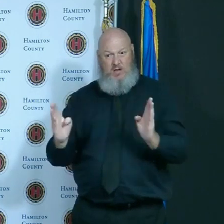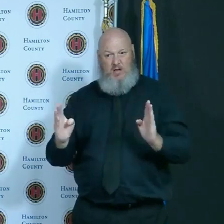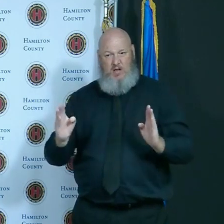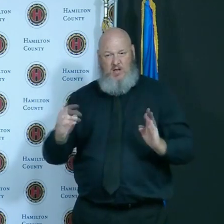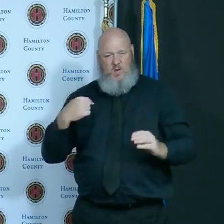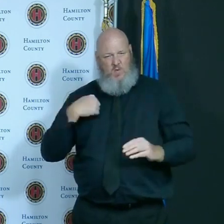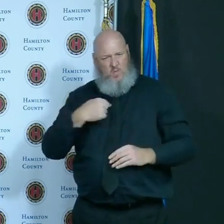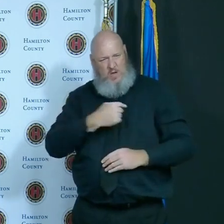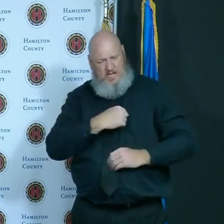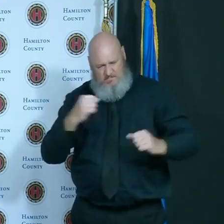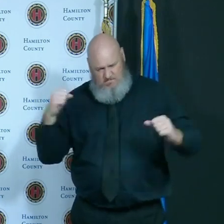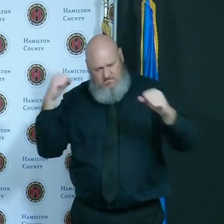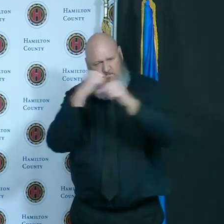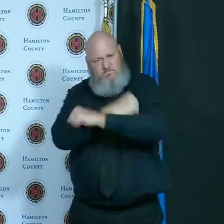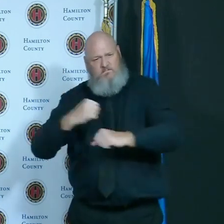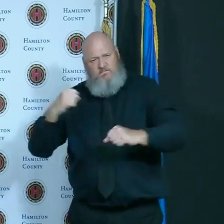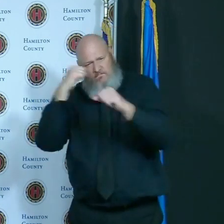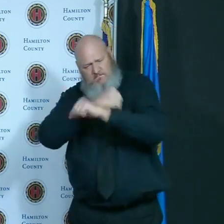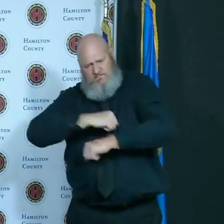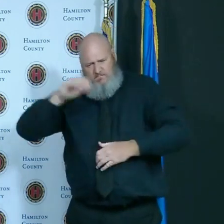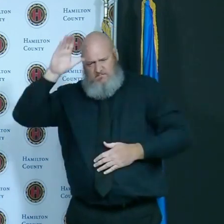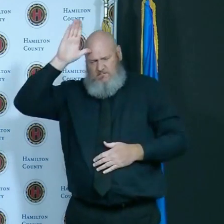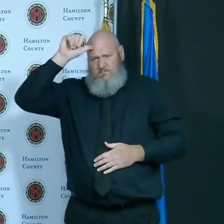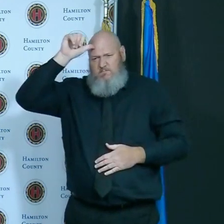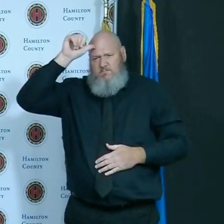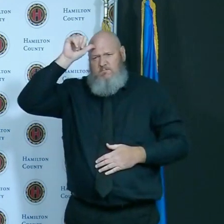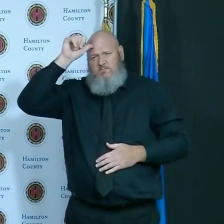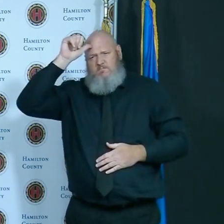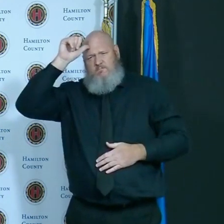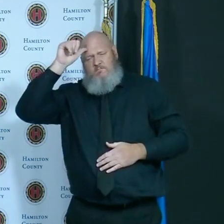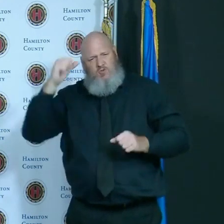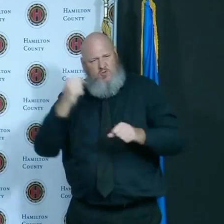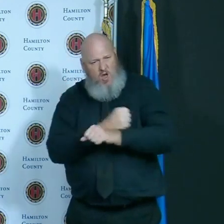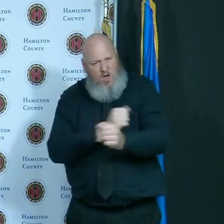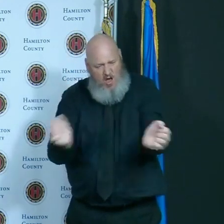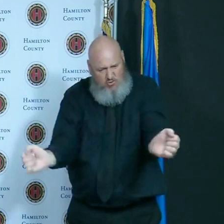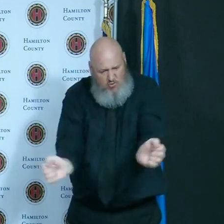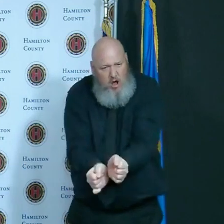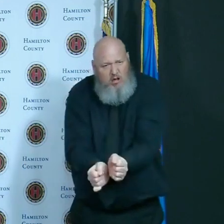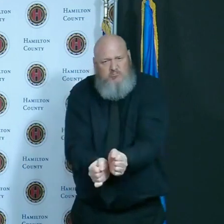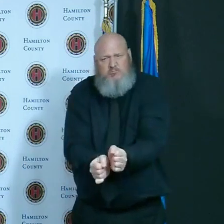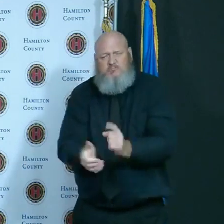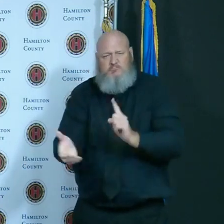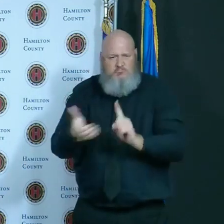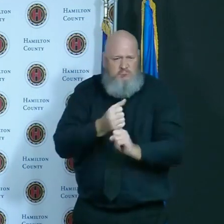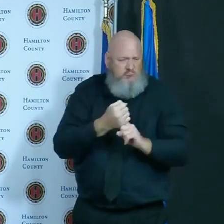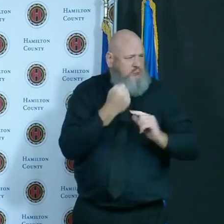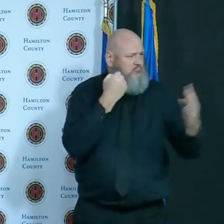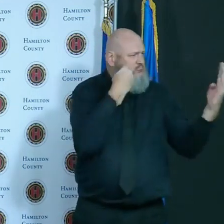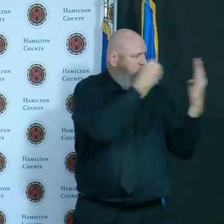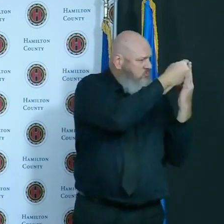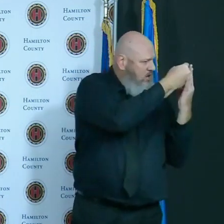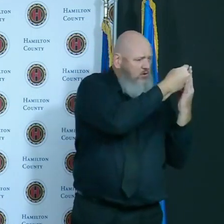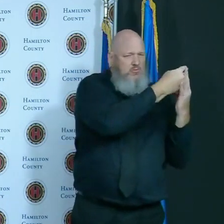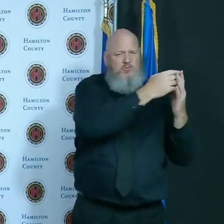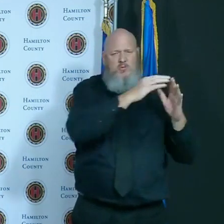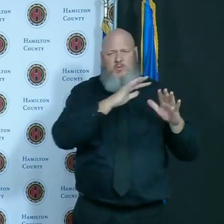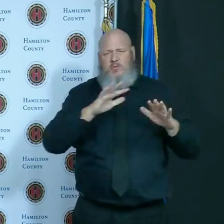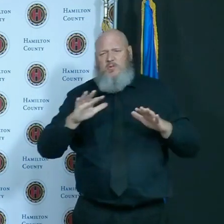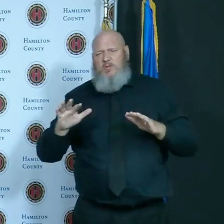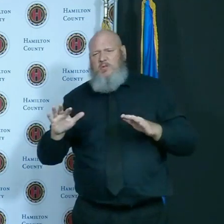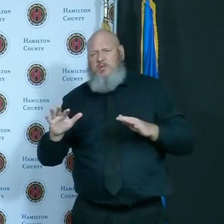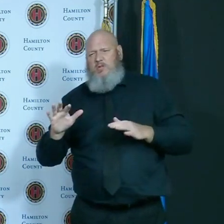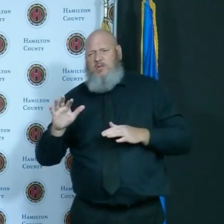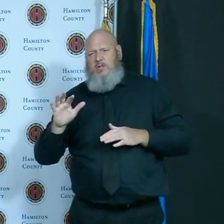arrests, fines, jail sentences, violence, and death. Your grandmother may have been